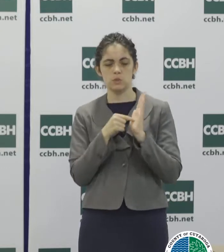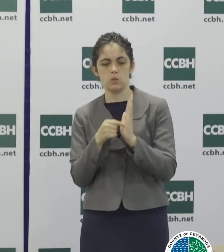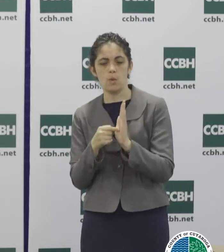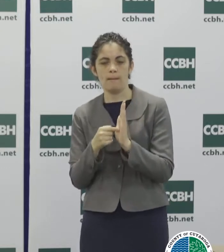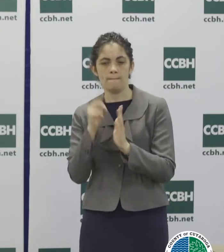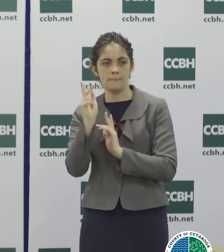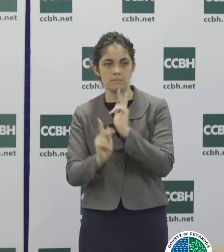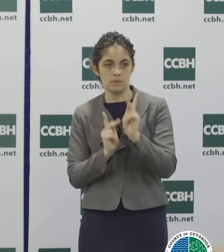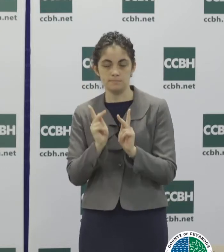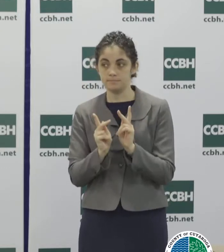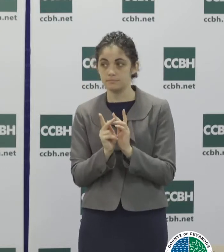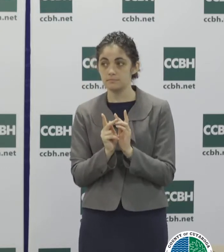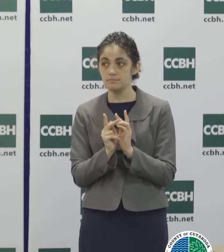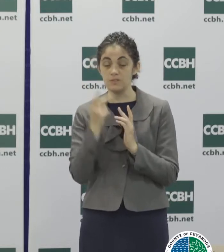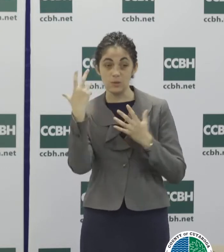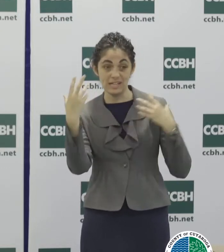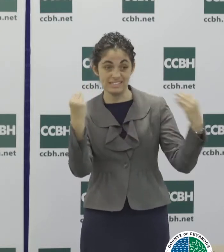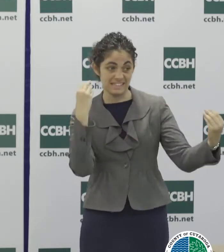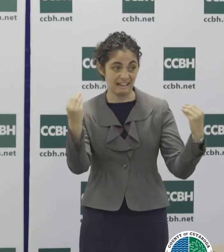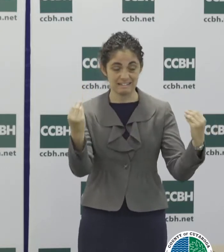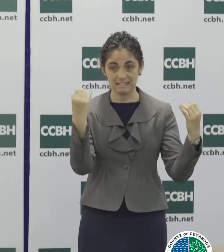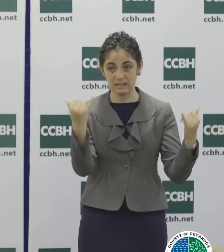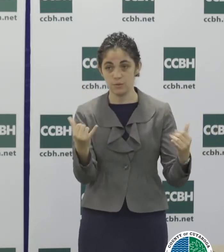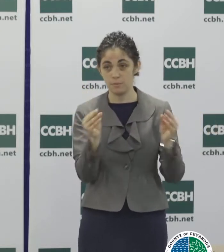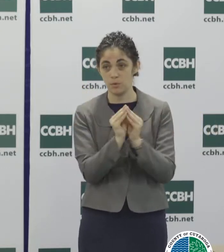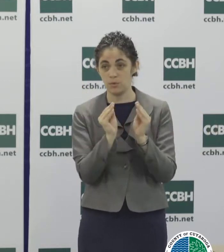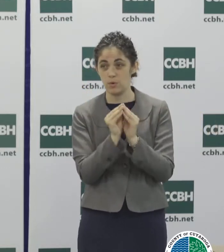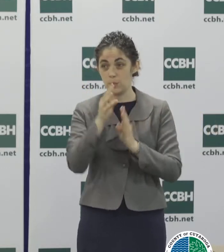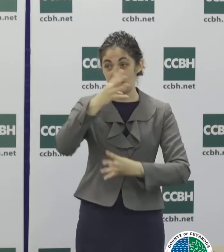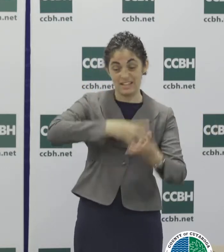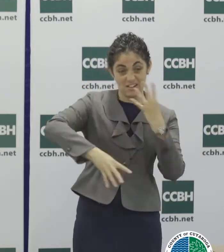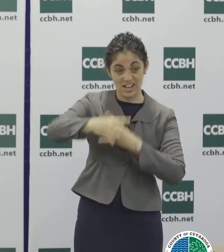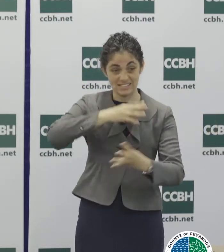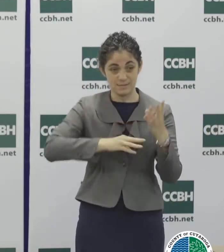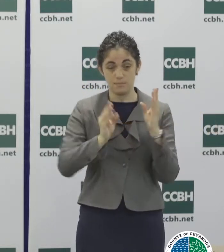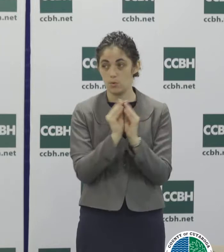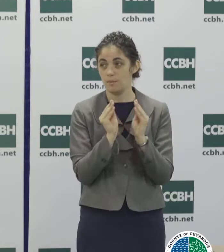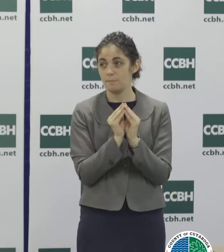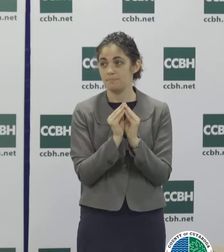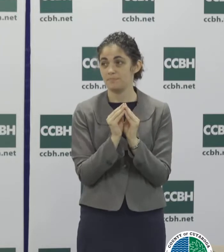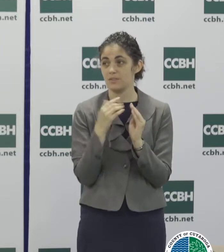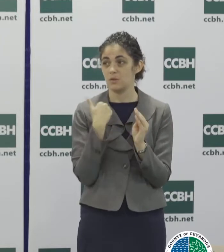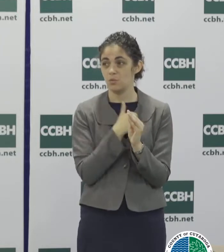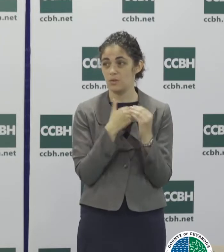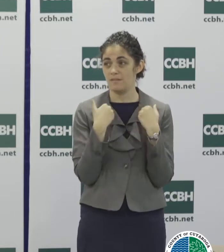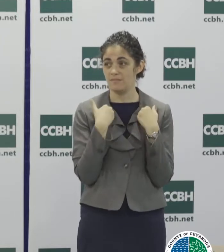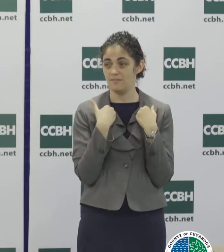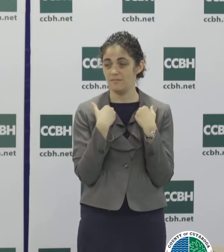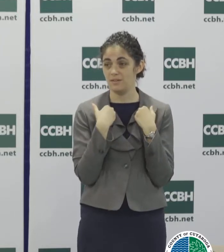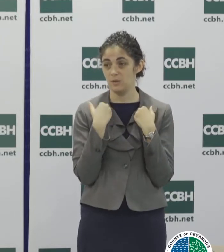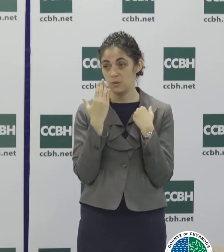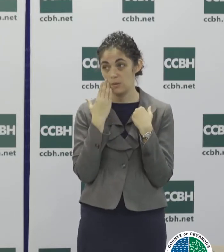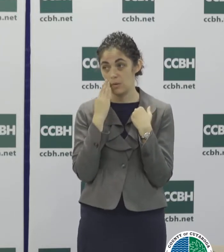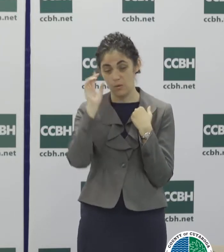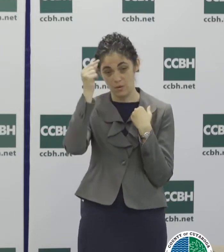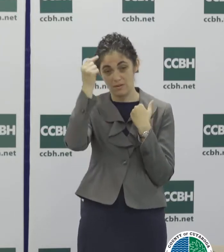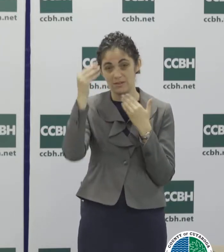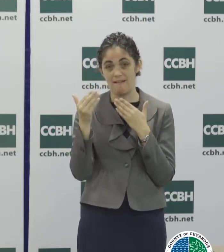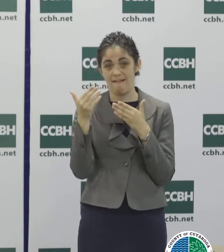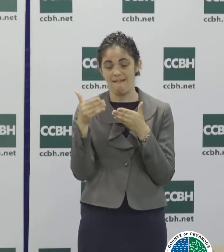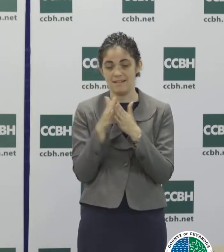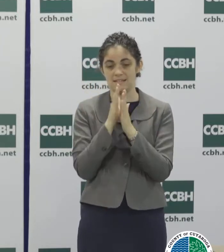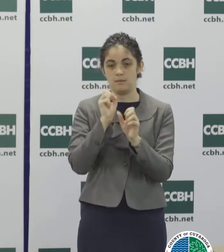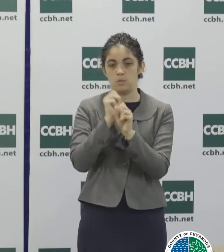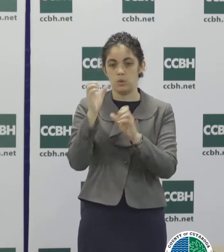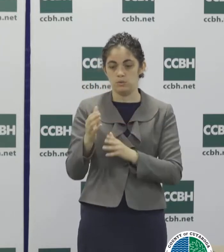of people venturing out of their homes more and being interactive more. We have gotten, as you know, the governor has asked employers